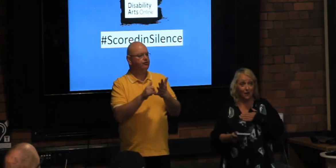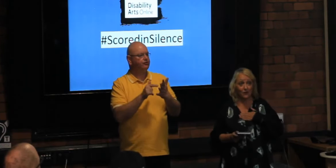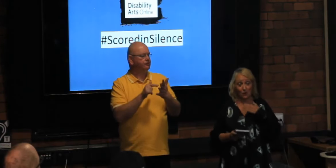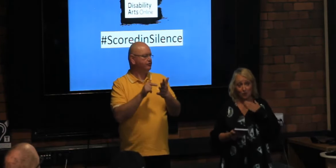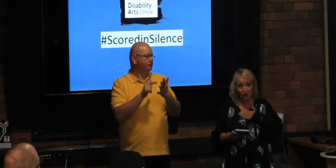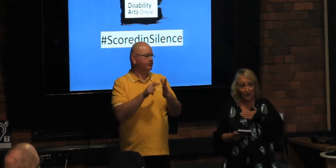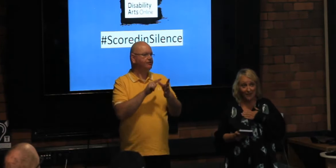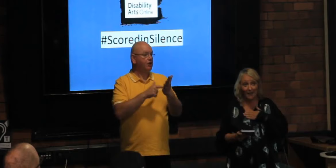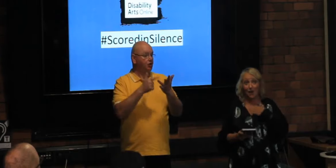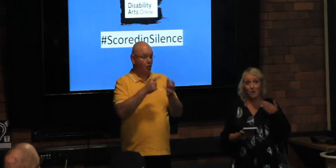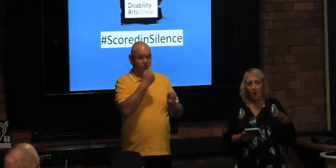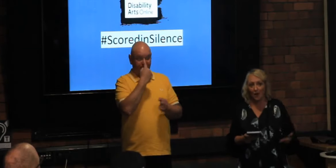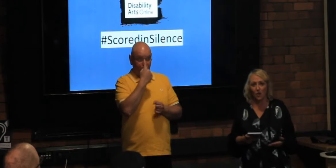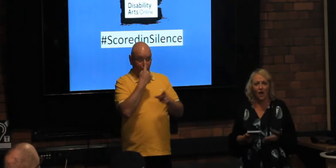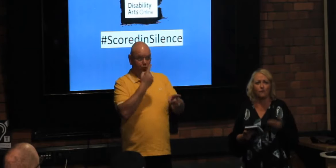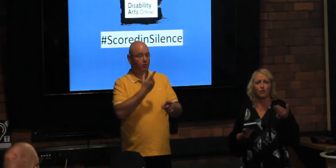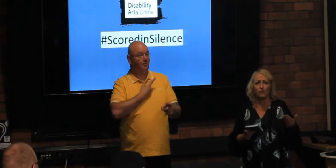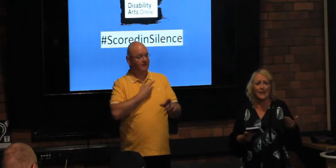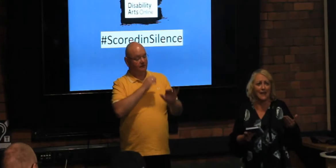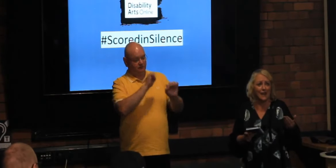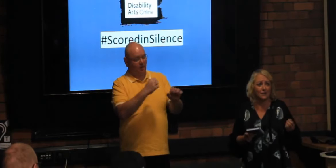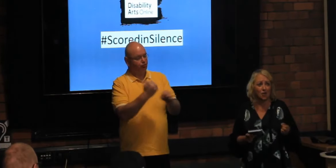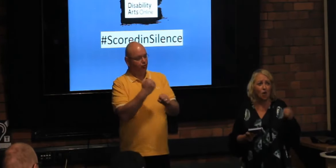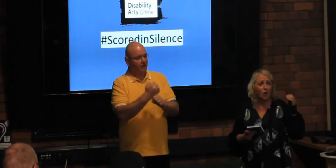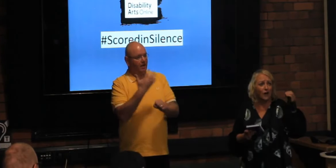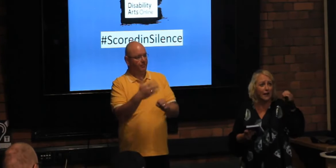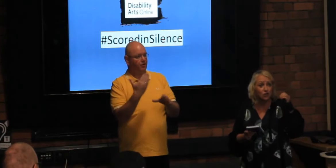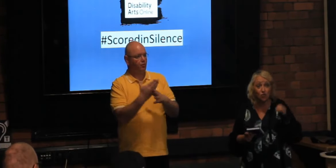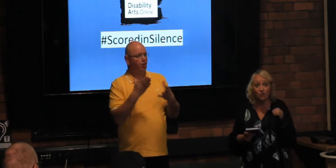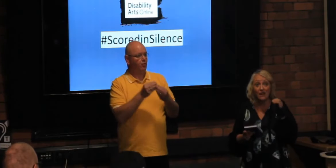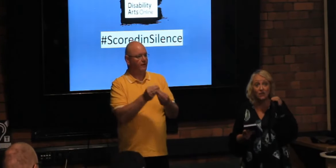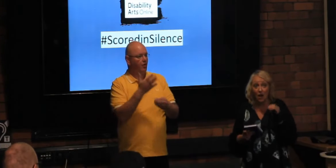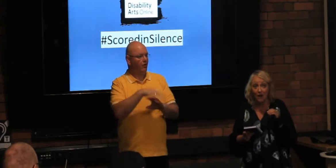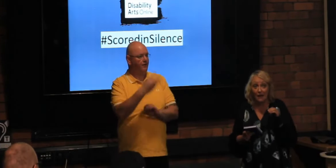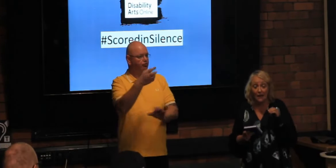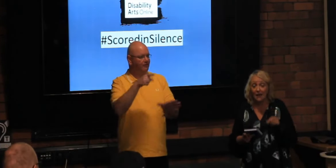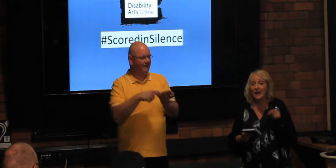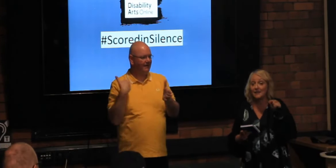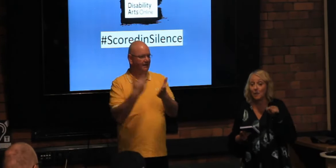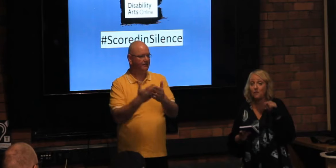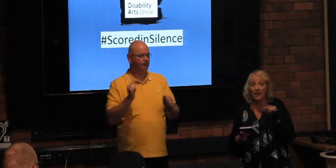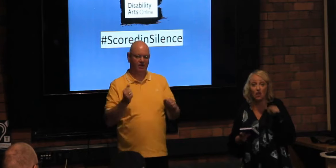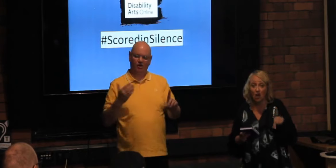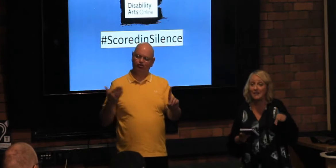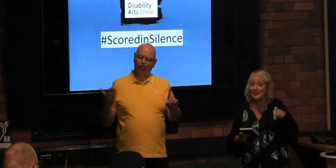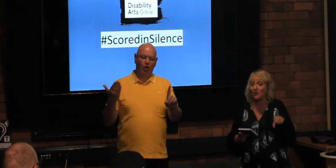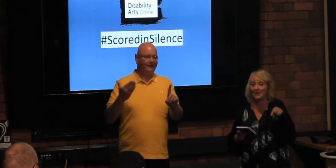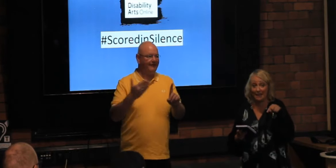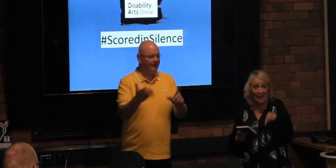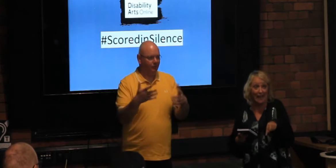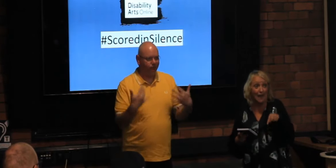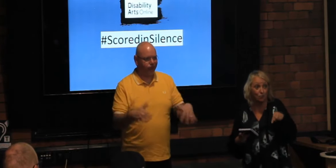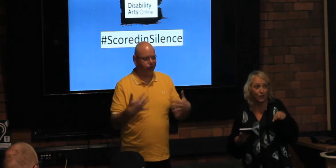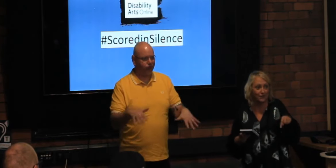am Chisato's producer and have been working with her for 3 years on an extraordinary journey. And some of that journey